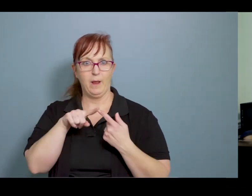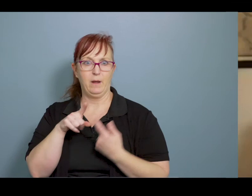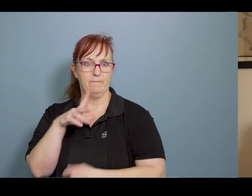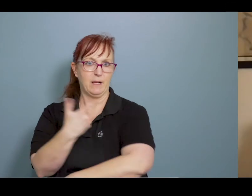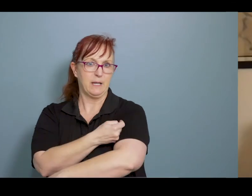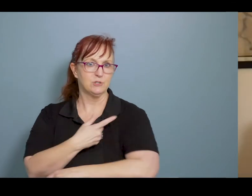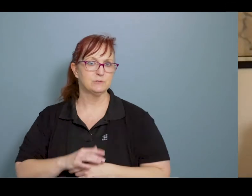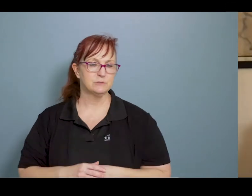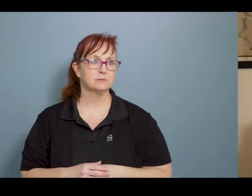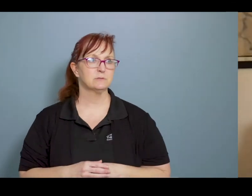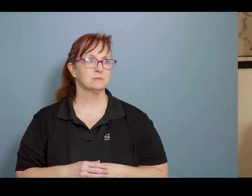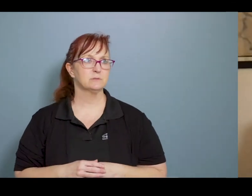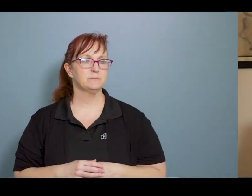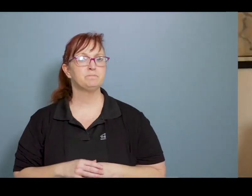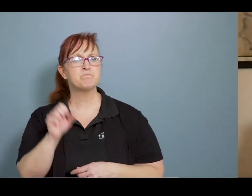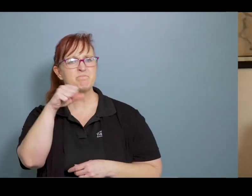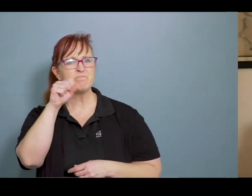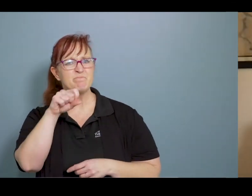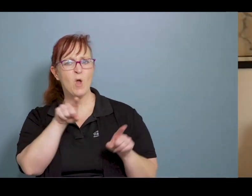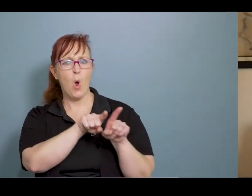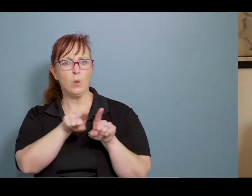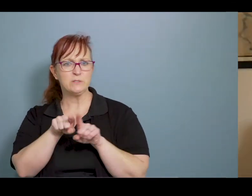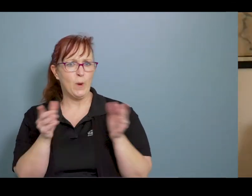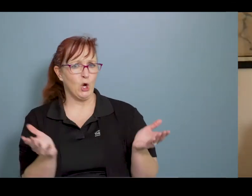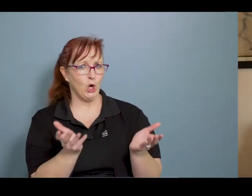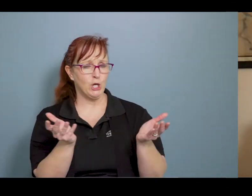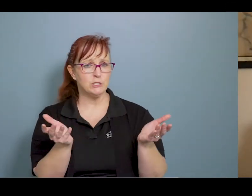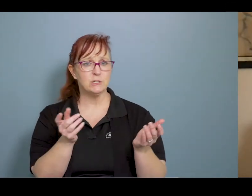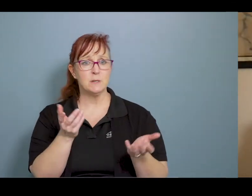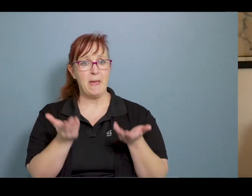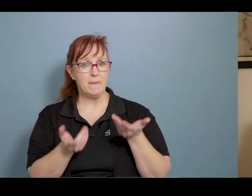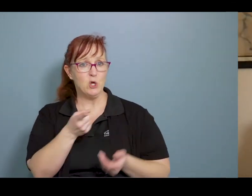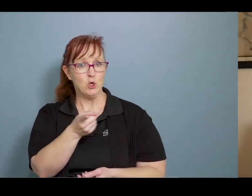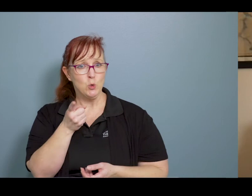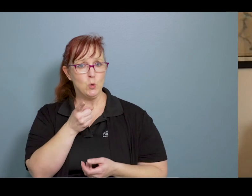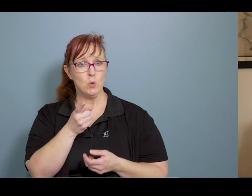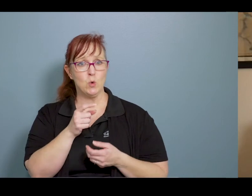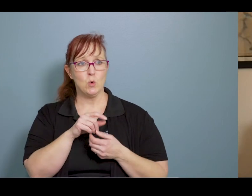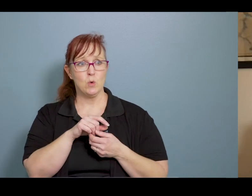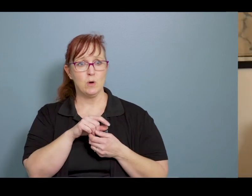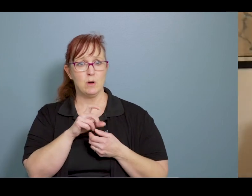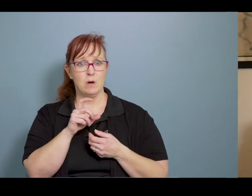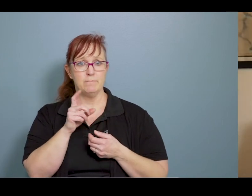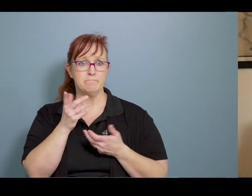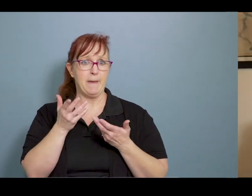Very good. I would just also encourage people, if you're in an at-risk